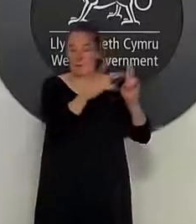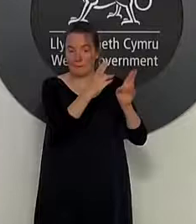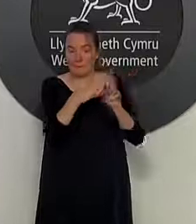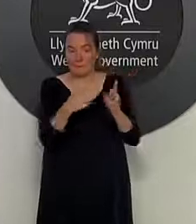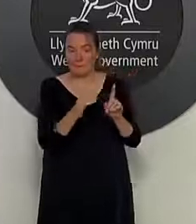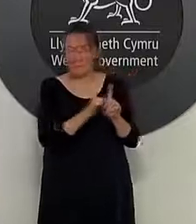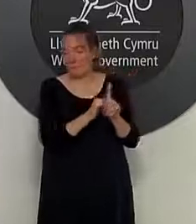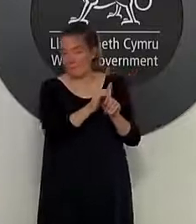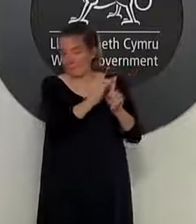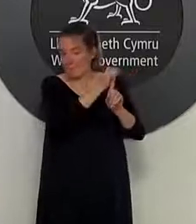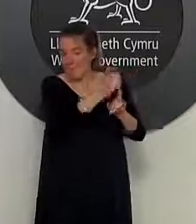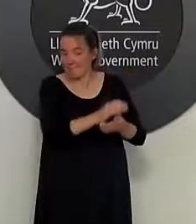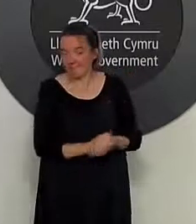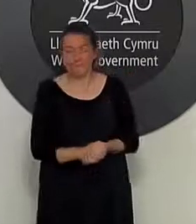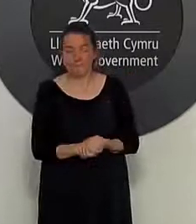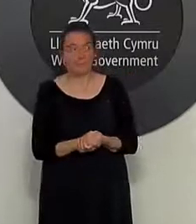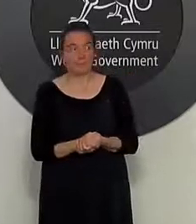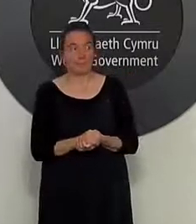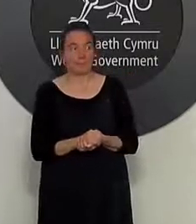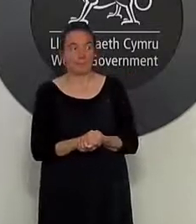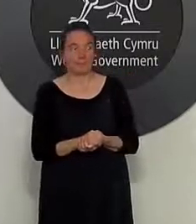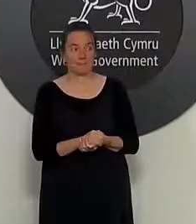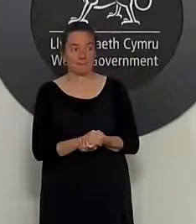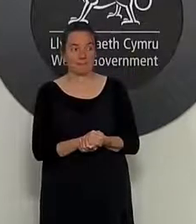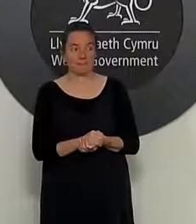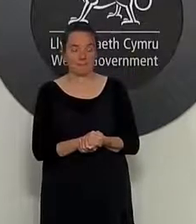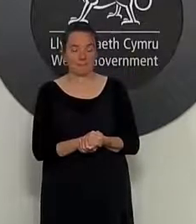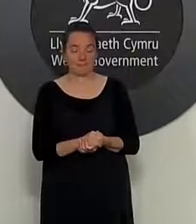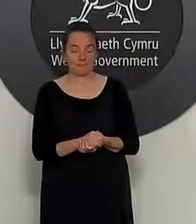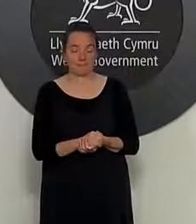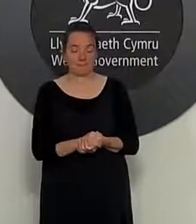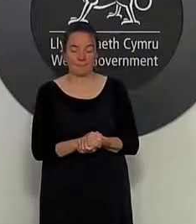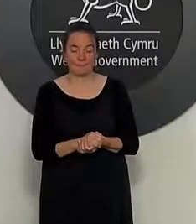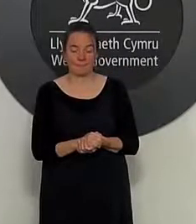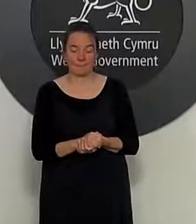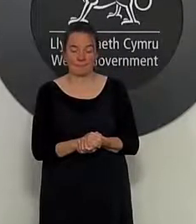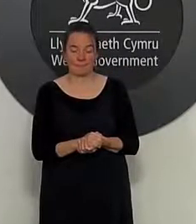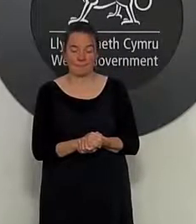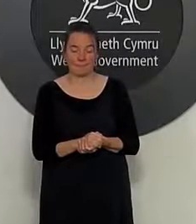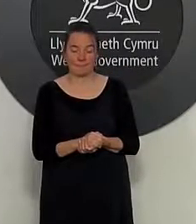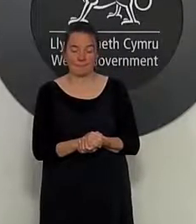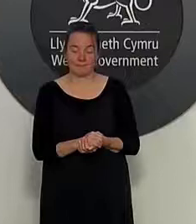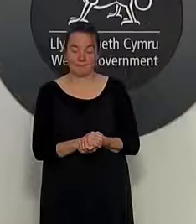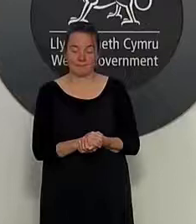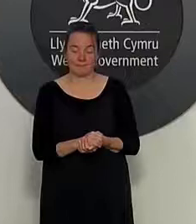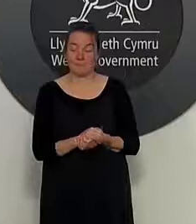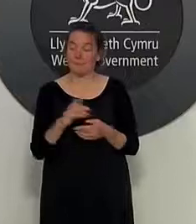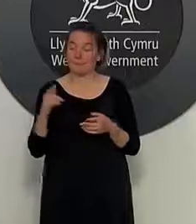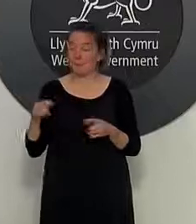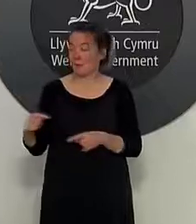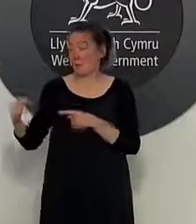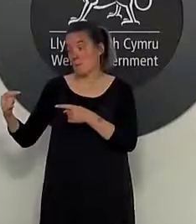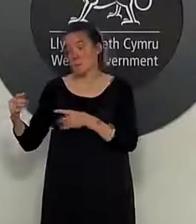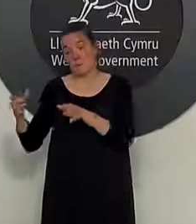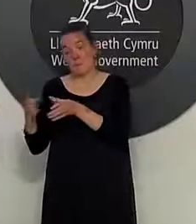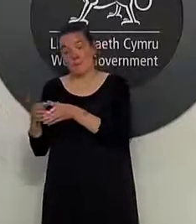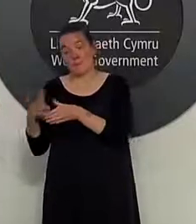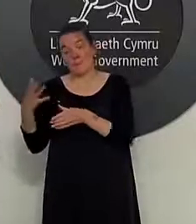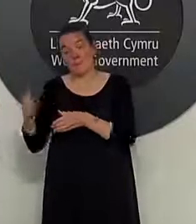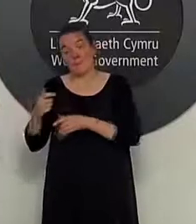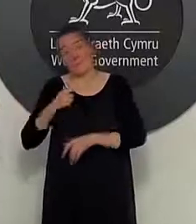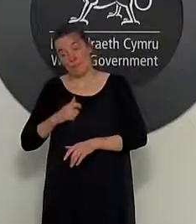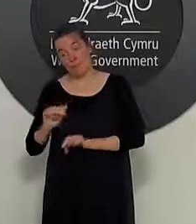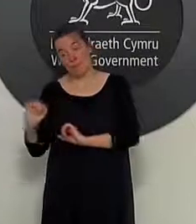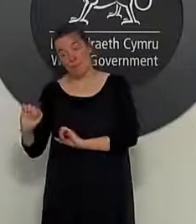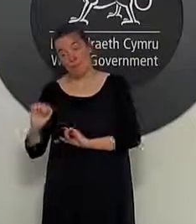local communities. So I understand there's a job that the opposition party has to carry out, but this